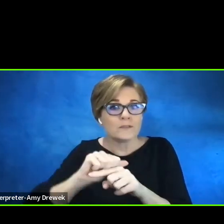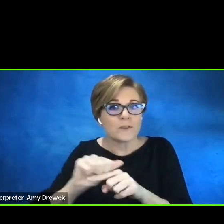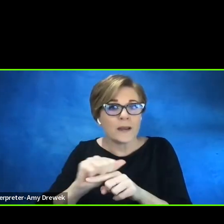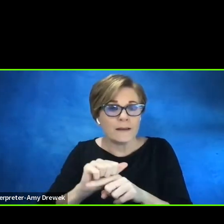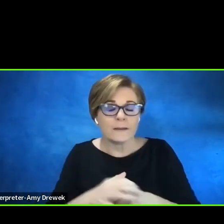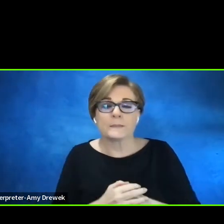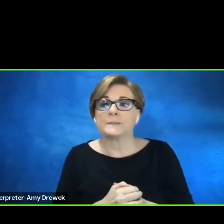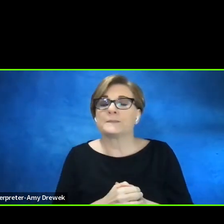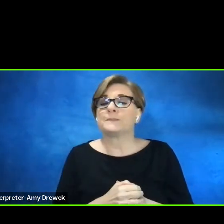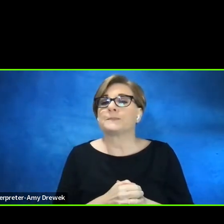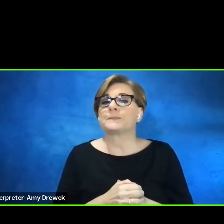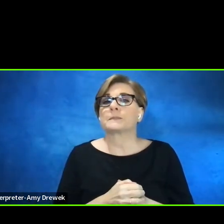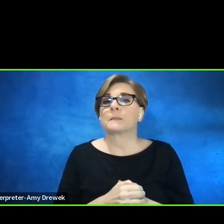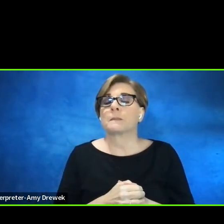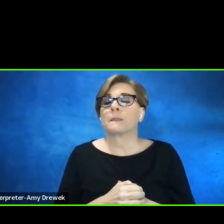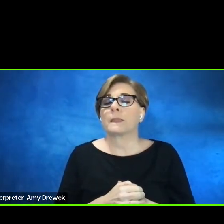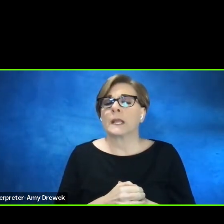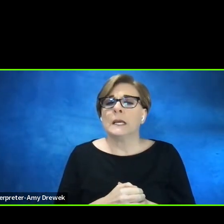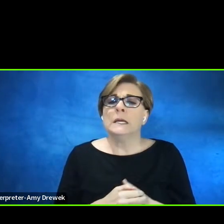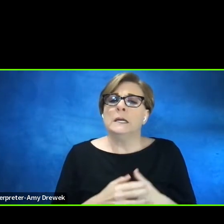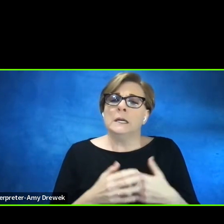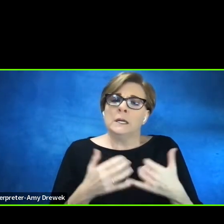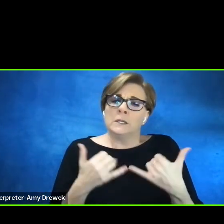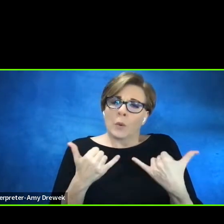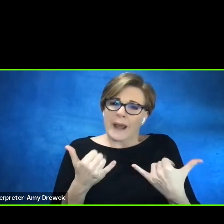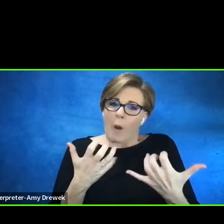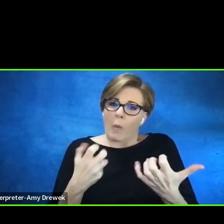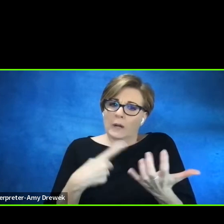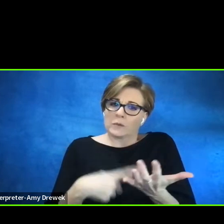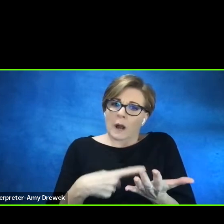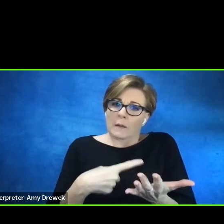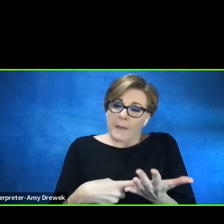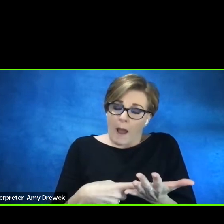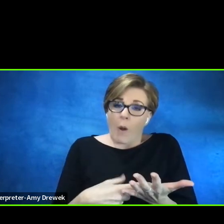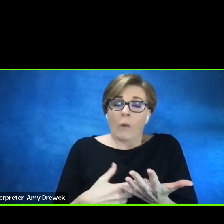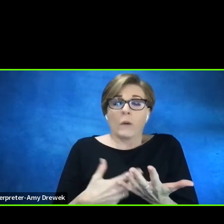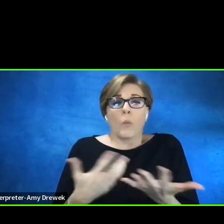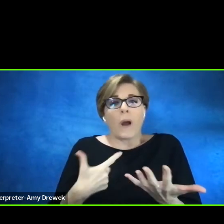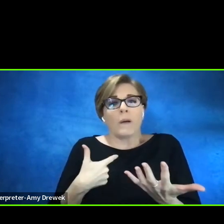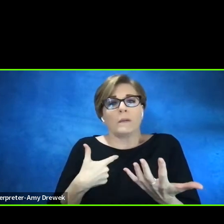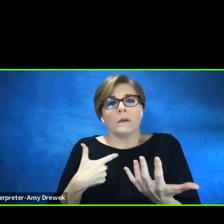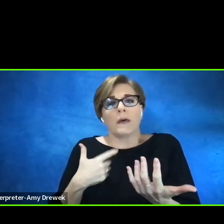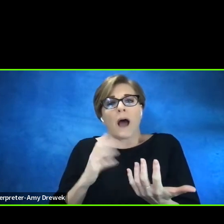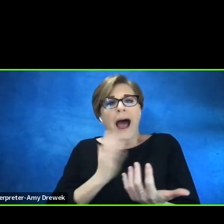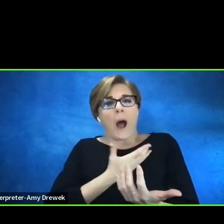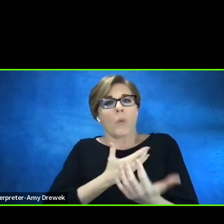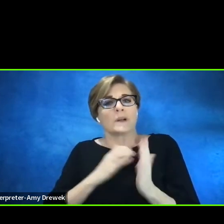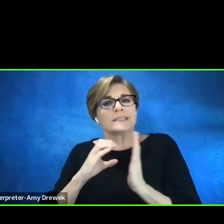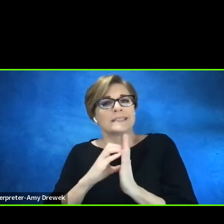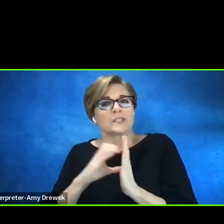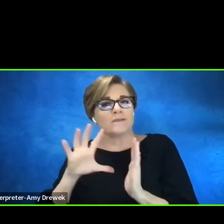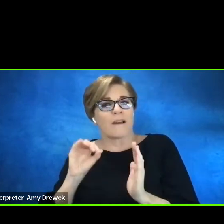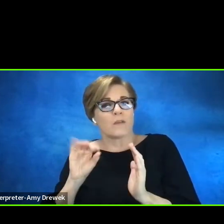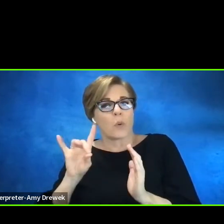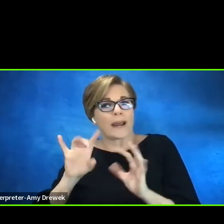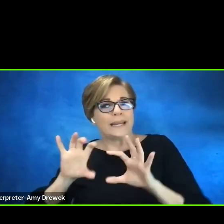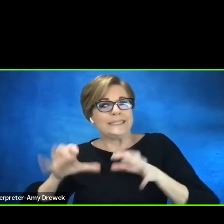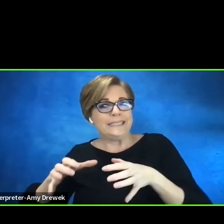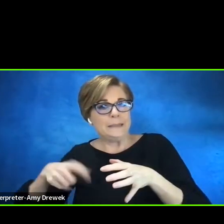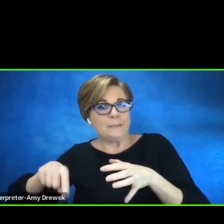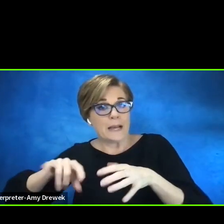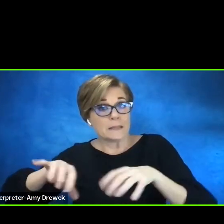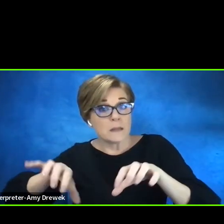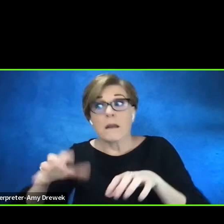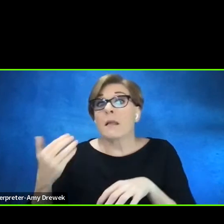I want to touch a little bit about the work that's being done through our Section 508 team as well. Last December,